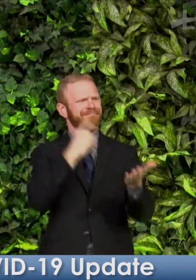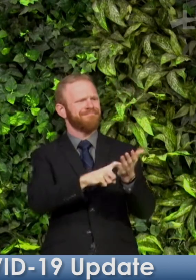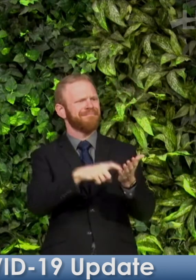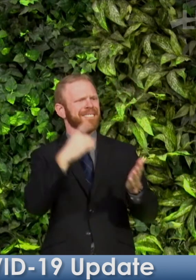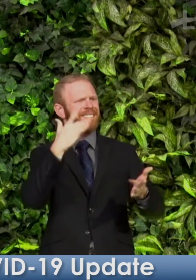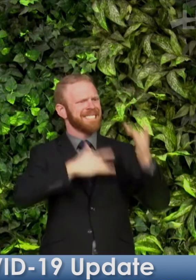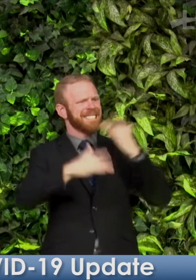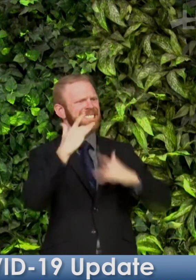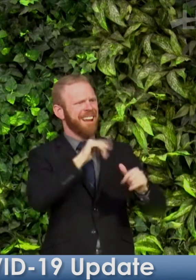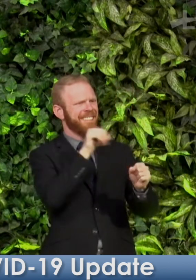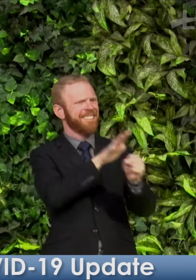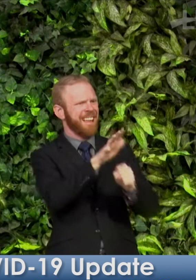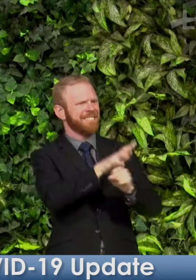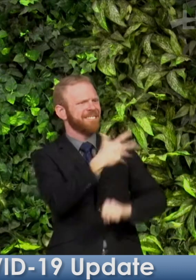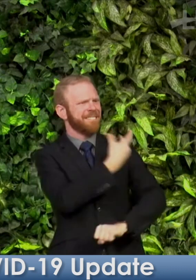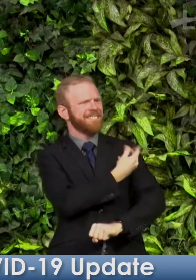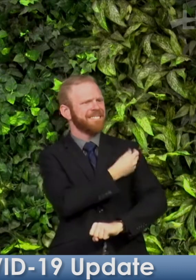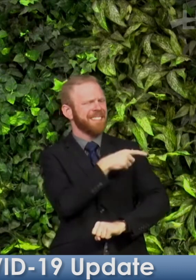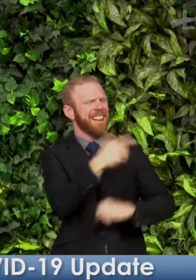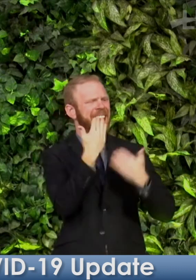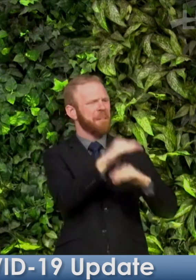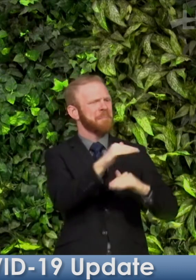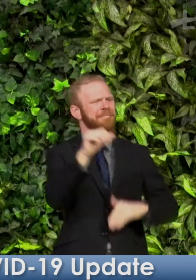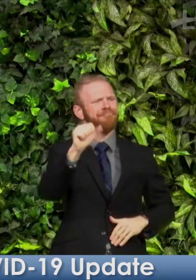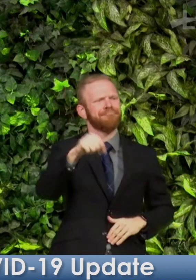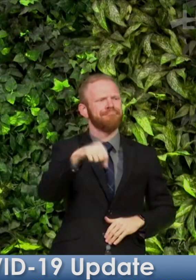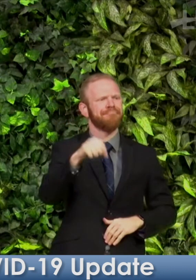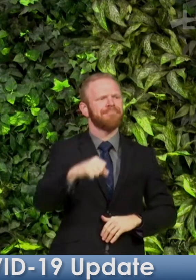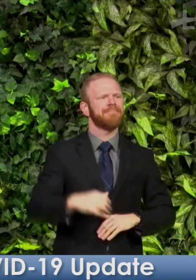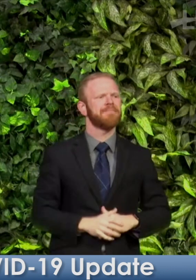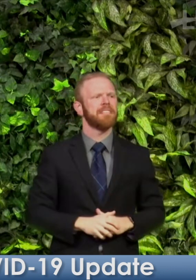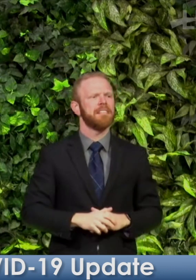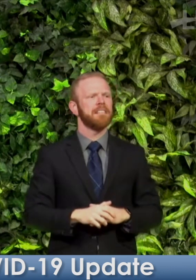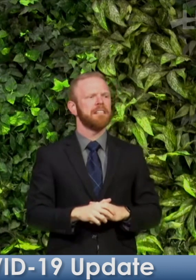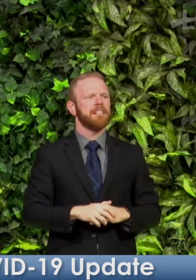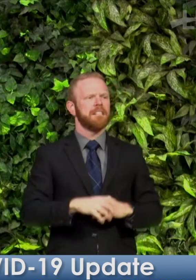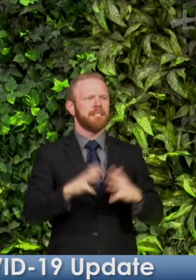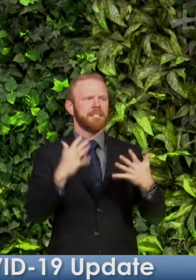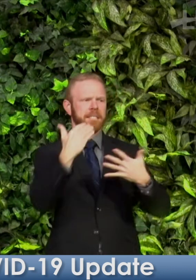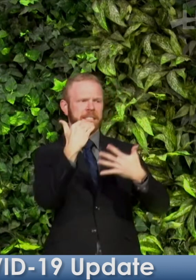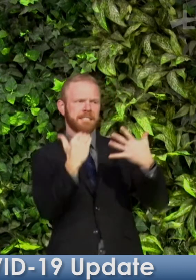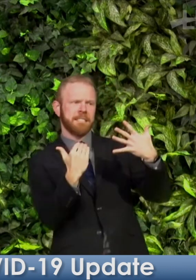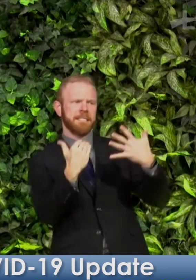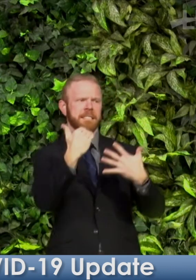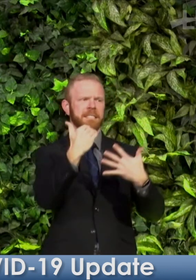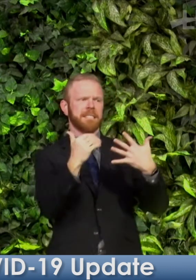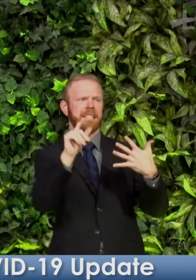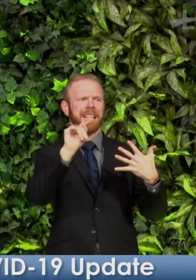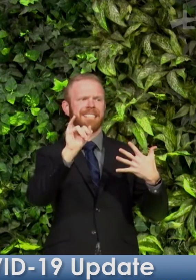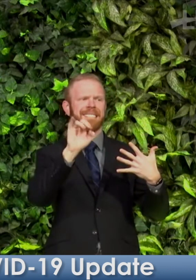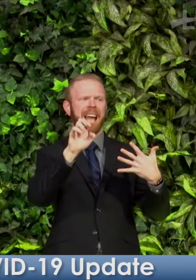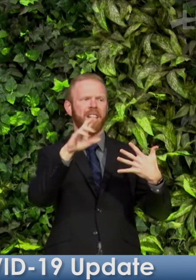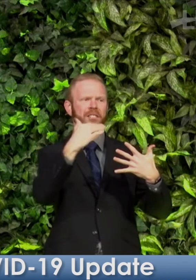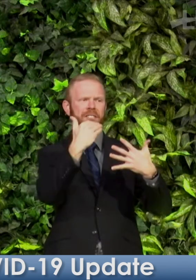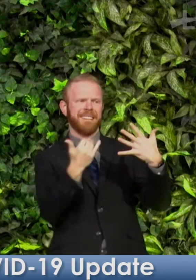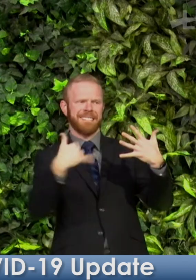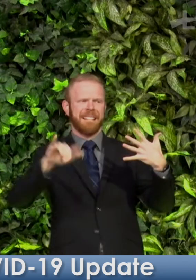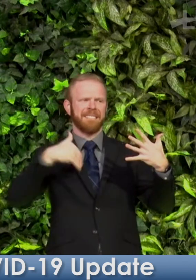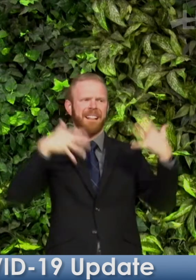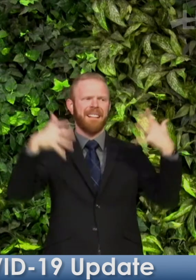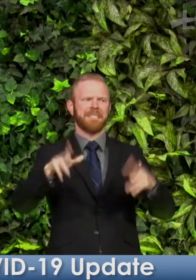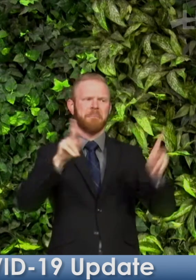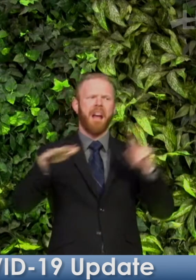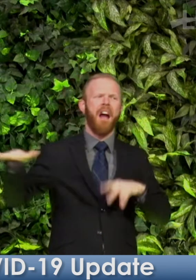as it relates to the existing tiers and the need and desires of tens of millions of Californians to get these